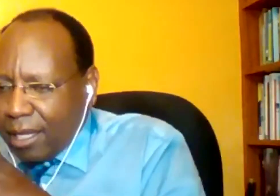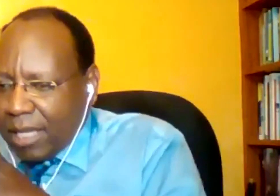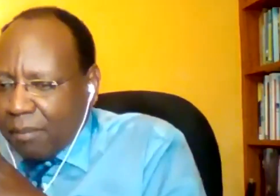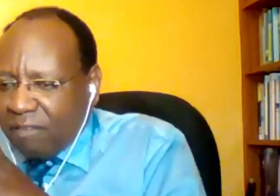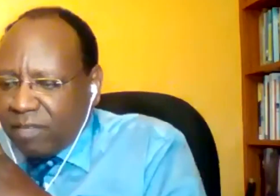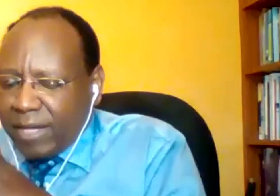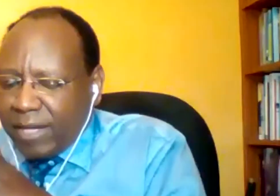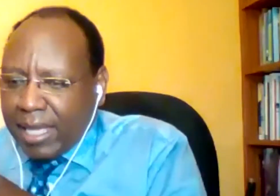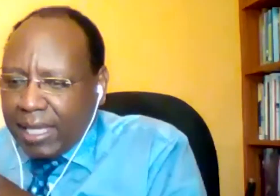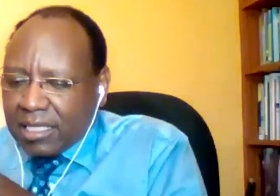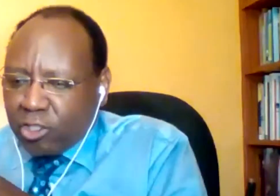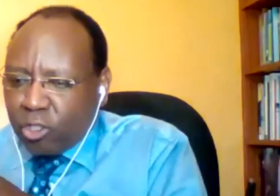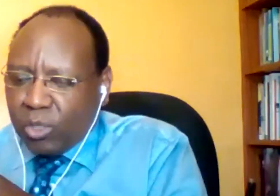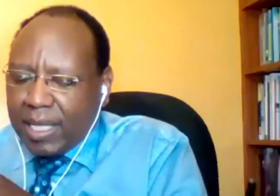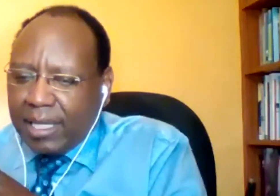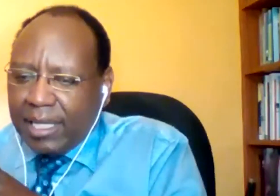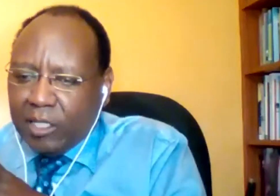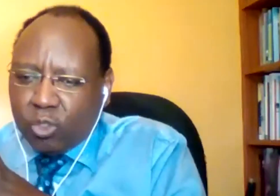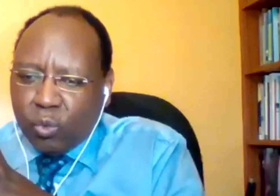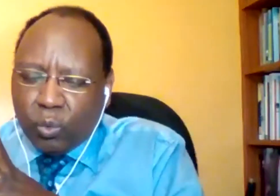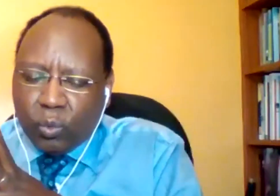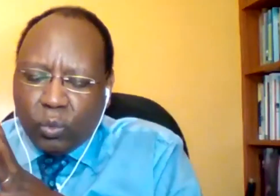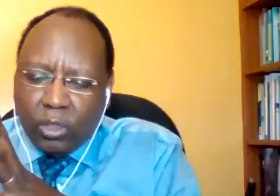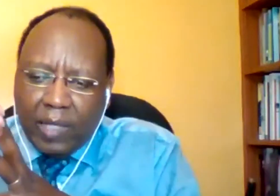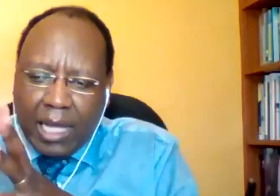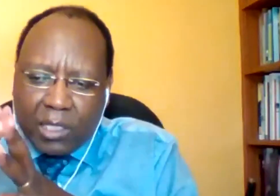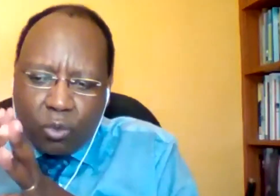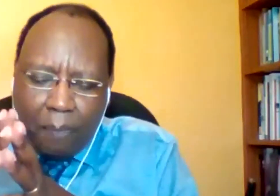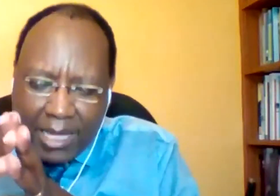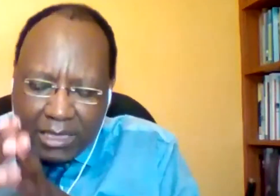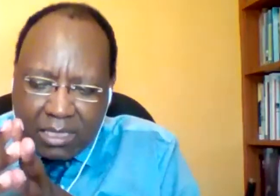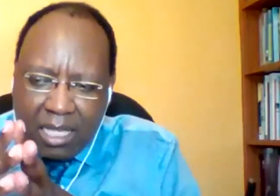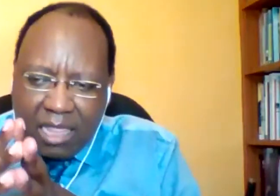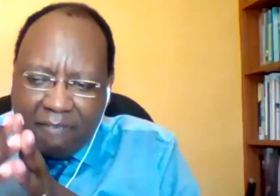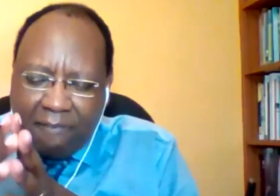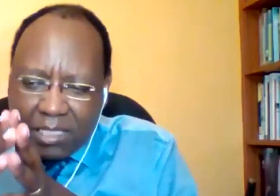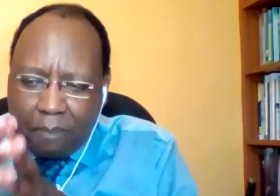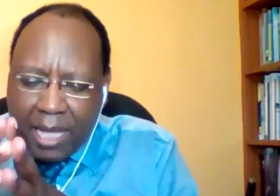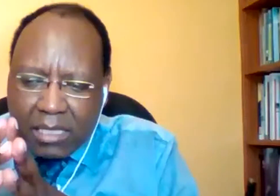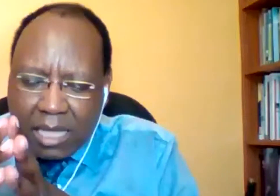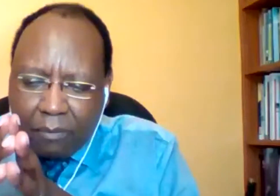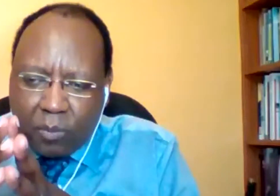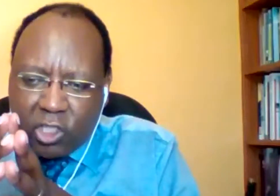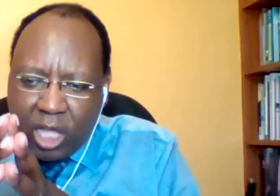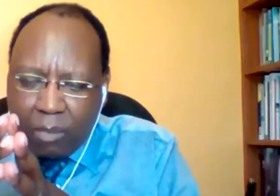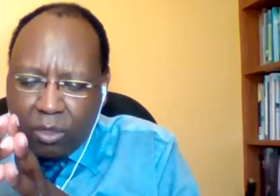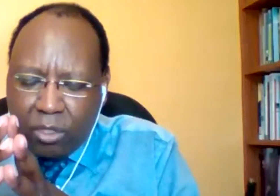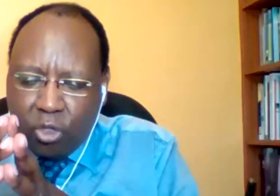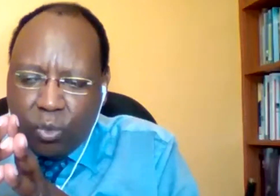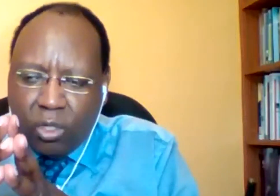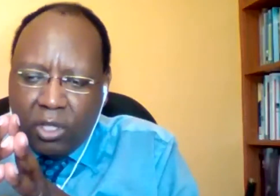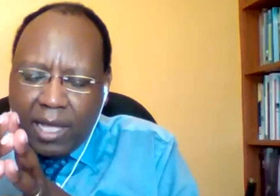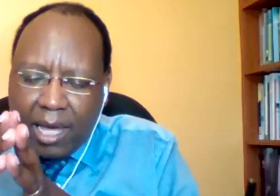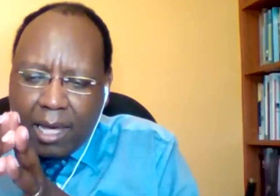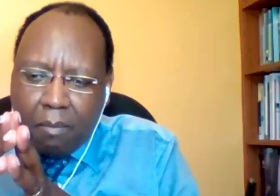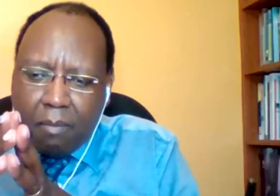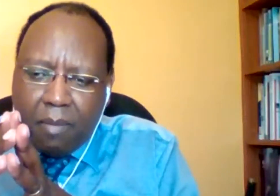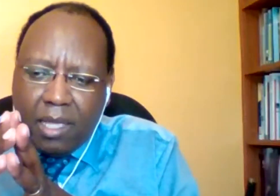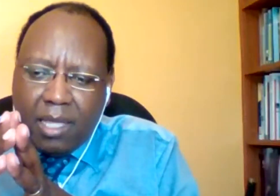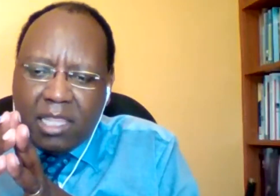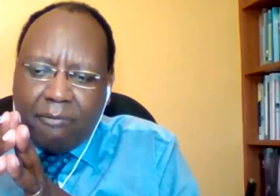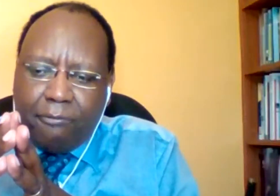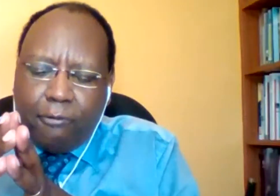earliest experiences of putting something out and not getting traction was many, many years ago